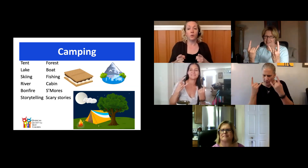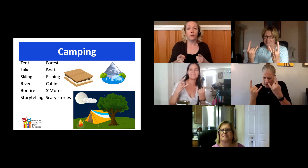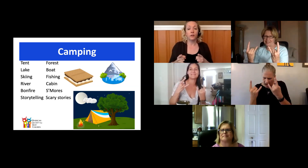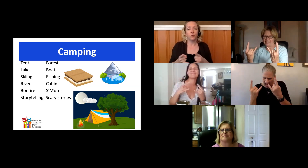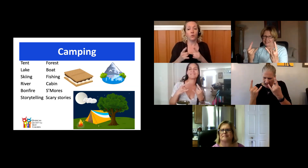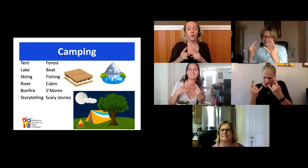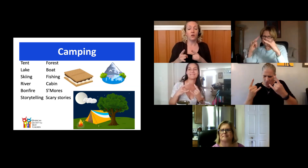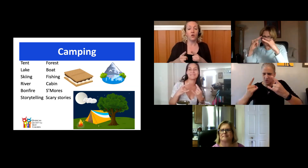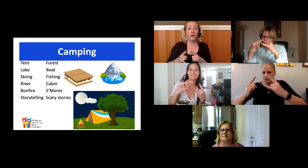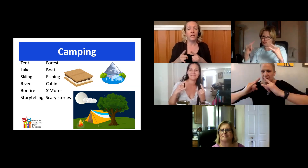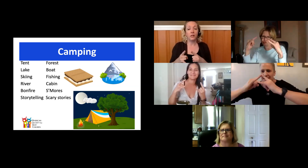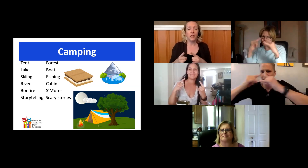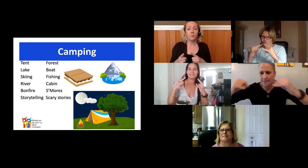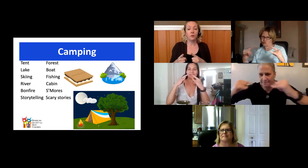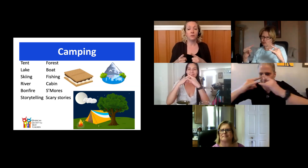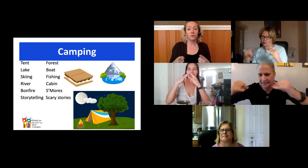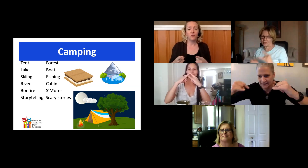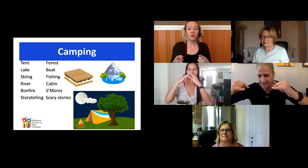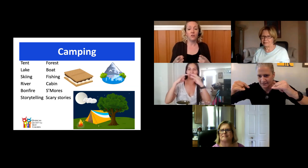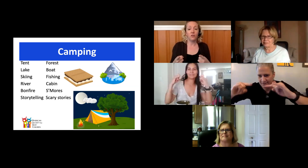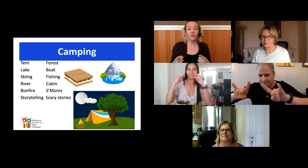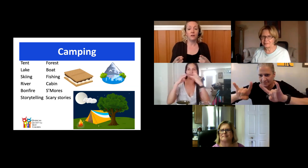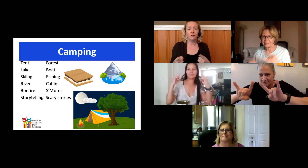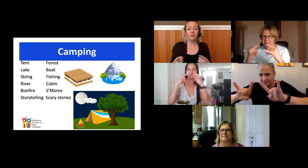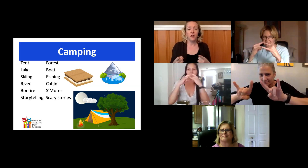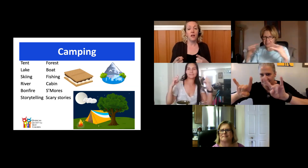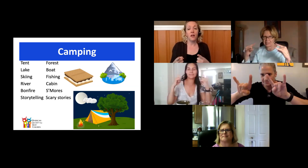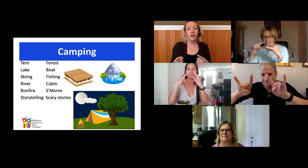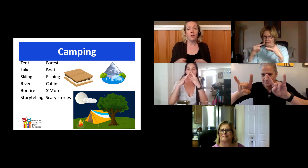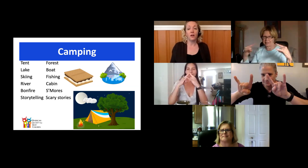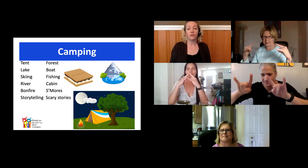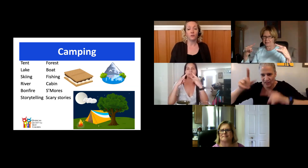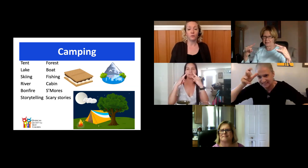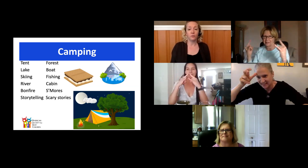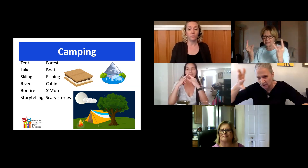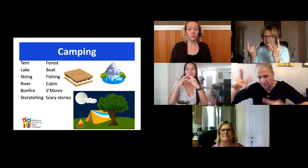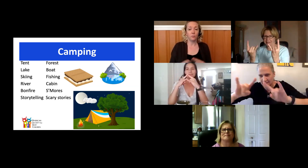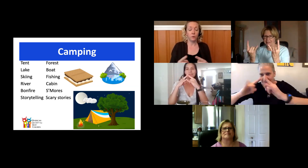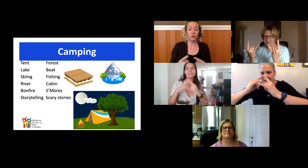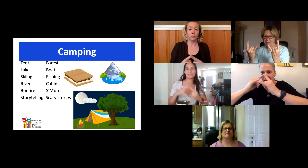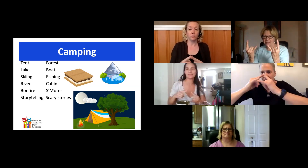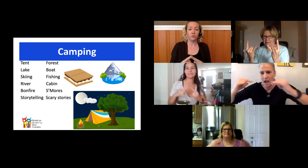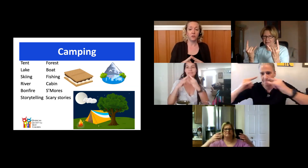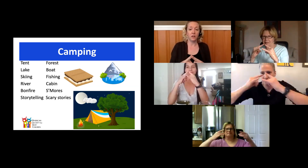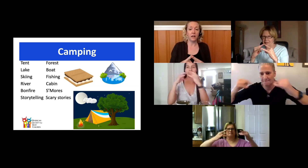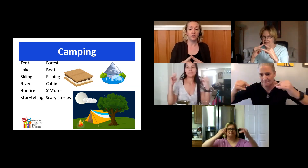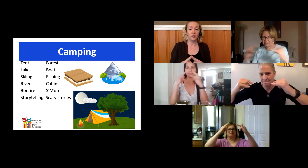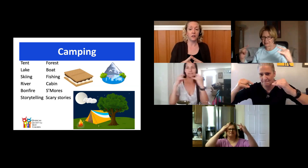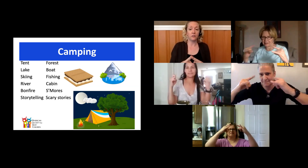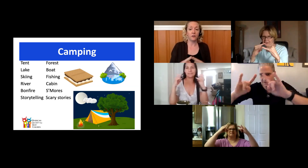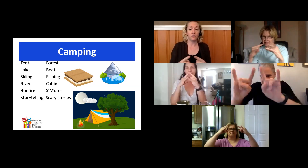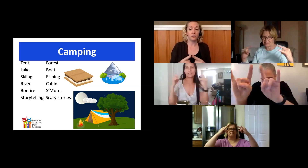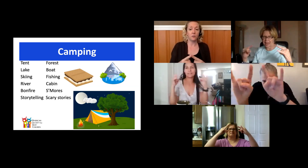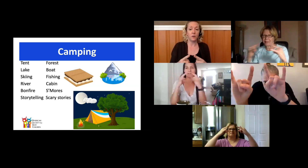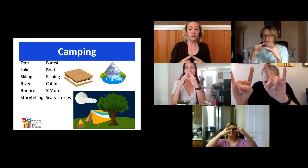rock on. Yeah. Okay. So you're going to connect your index fingers and your pinky fingers and